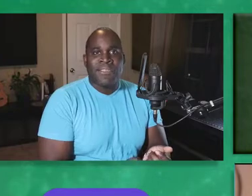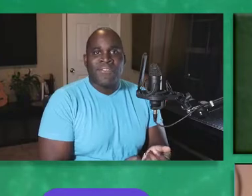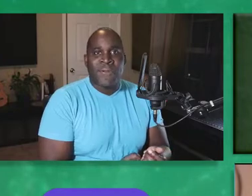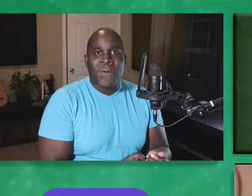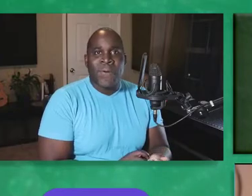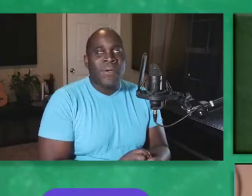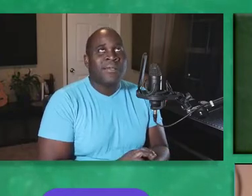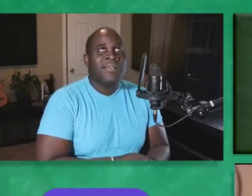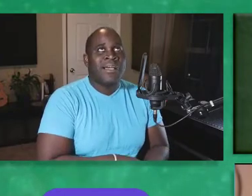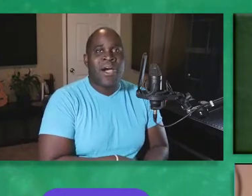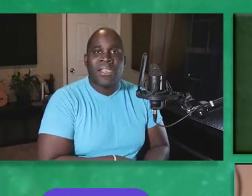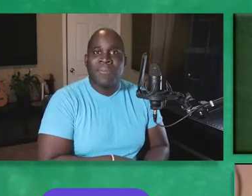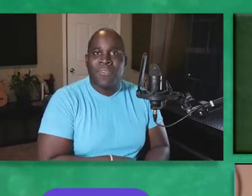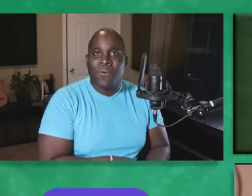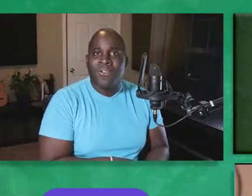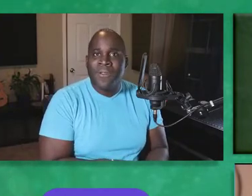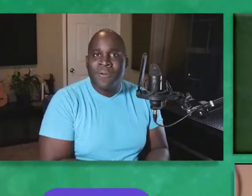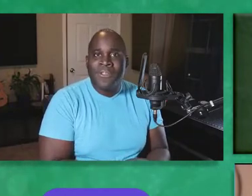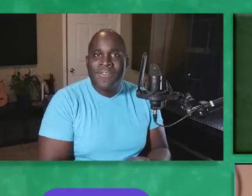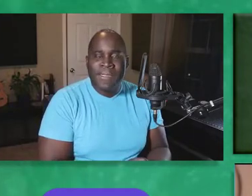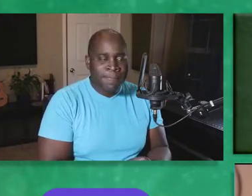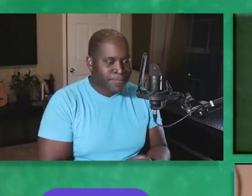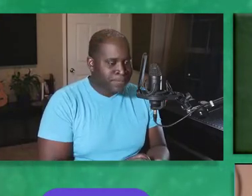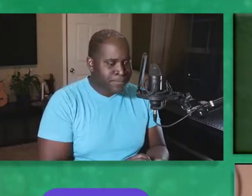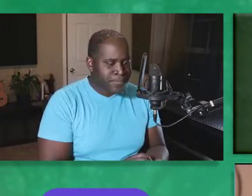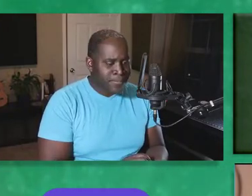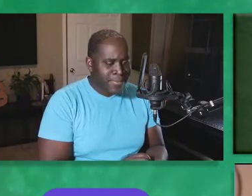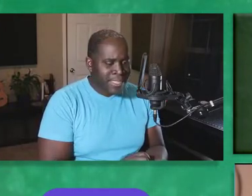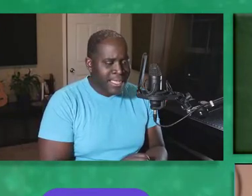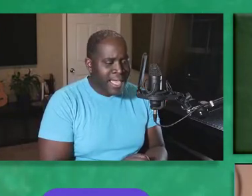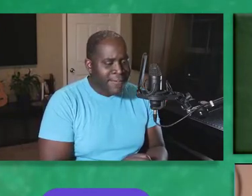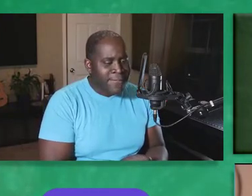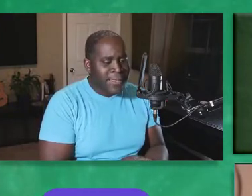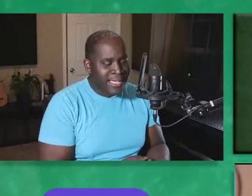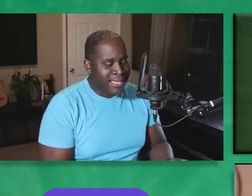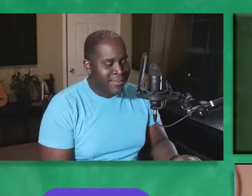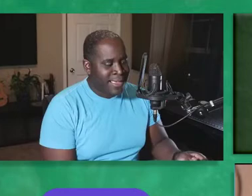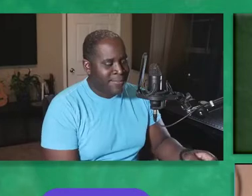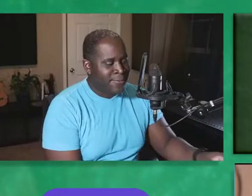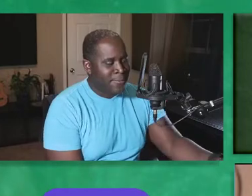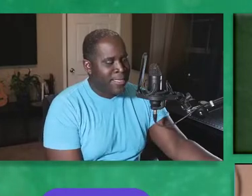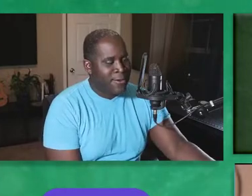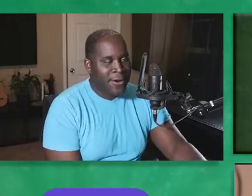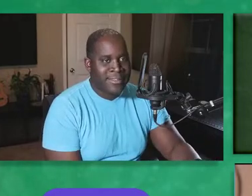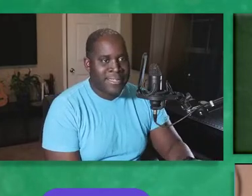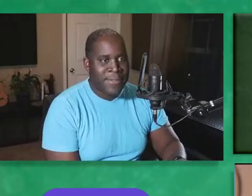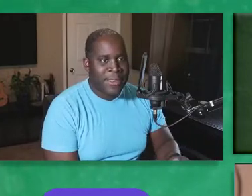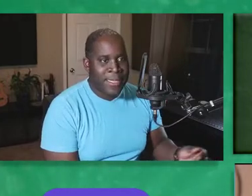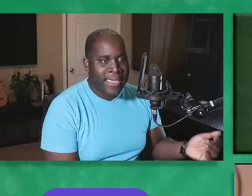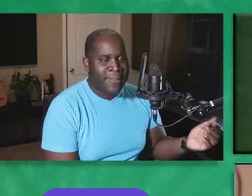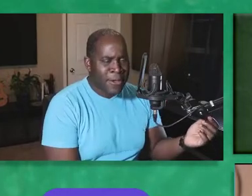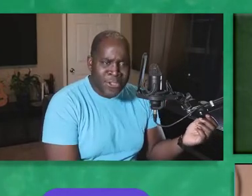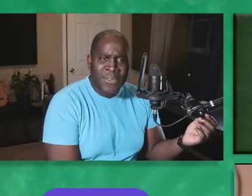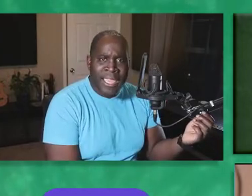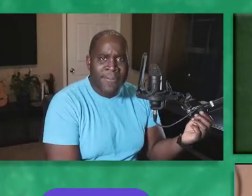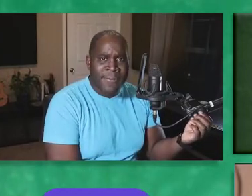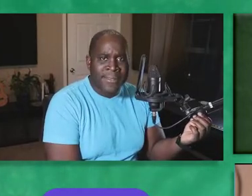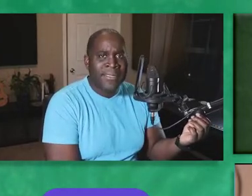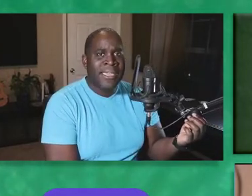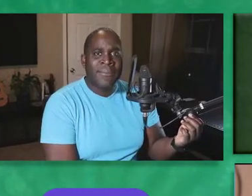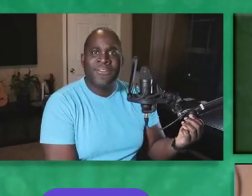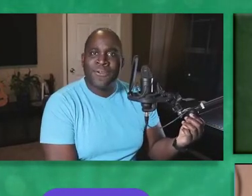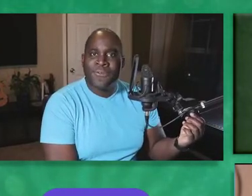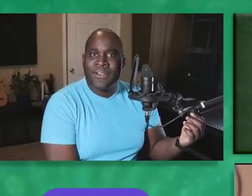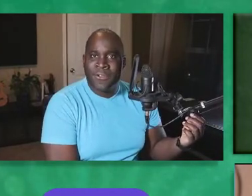not be so caught up in the words that we're using. I feel like a lot of times it's hard to communicate with